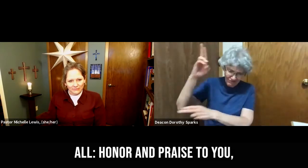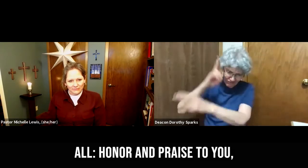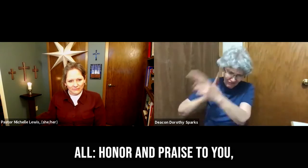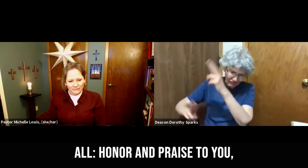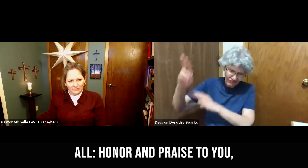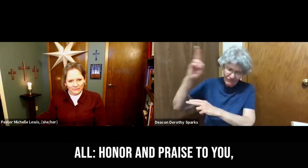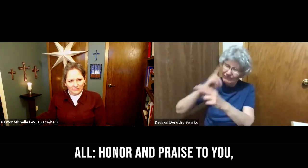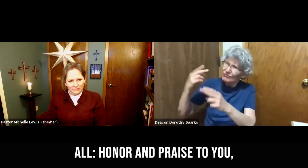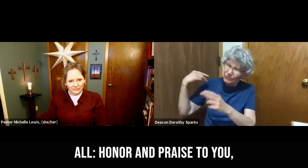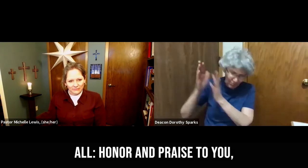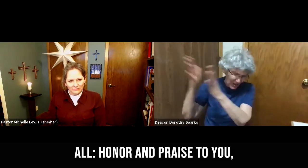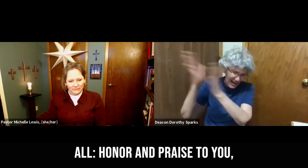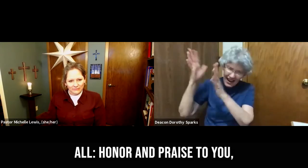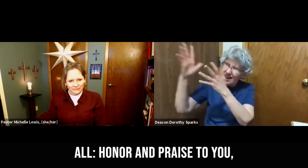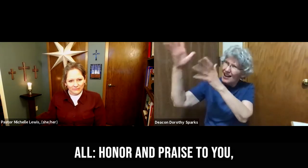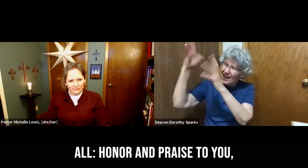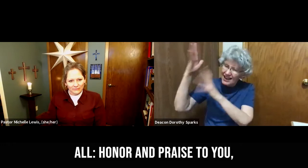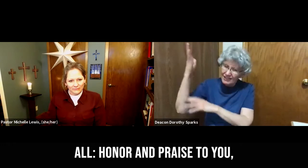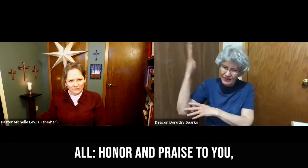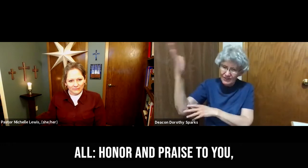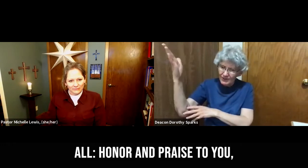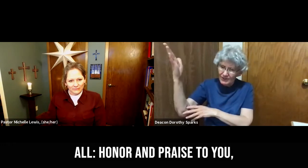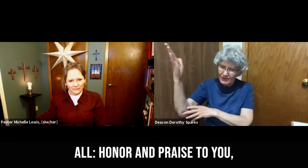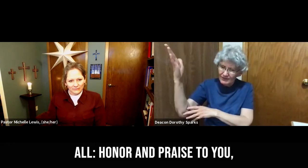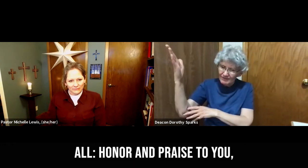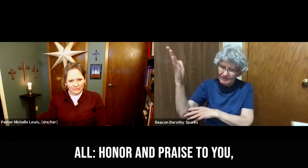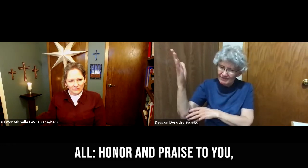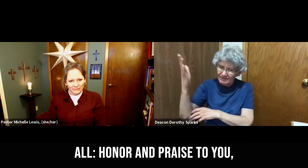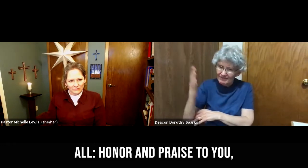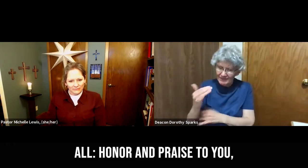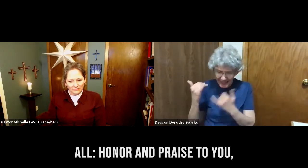Honor and praise to you,